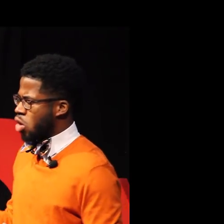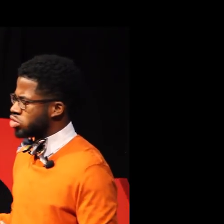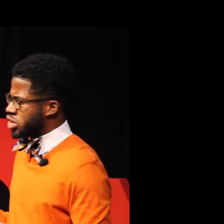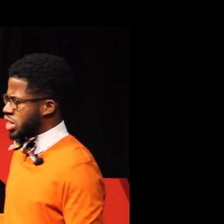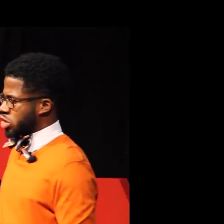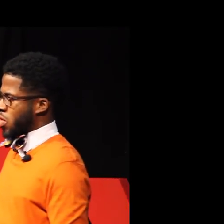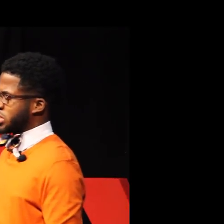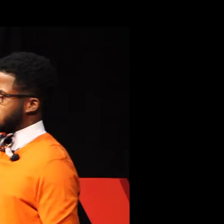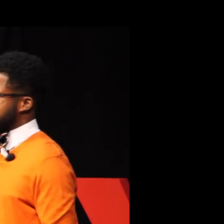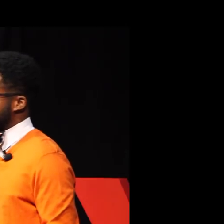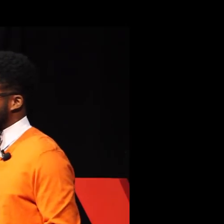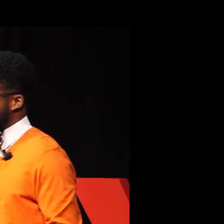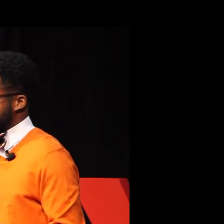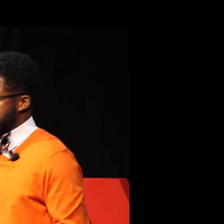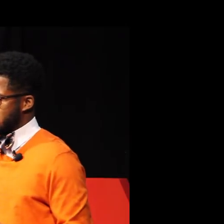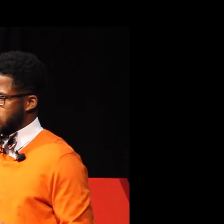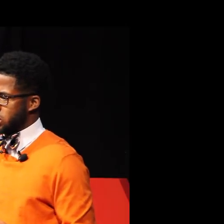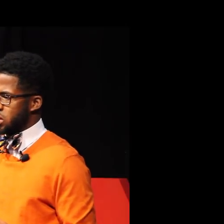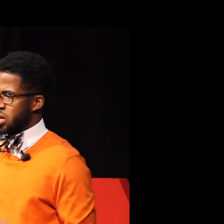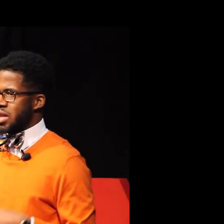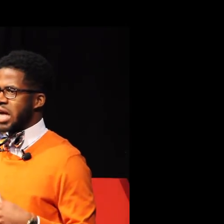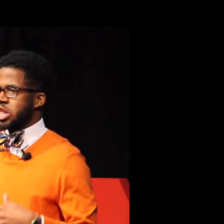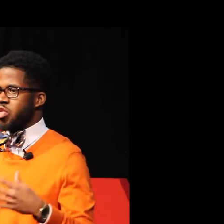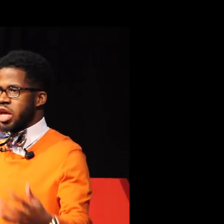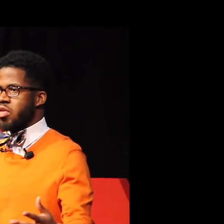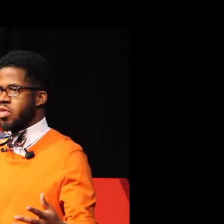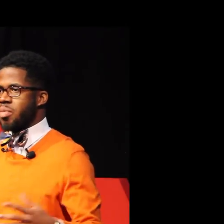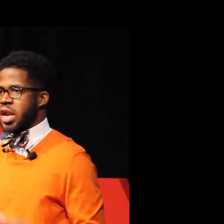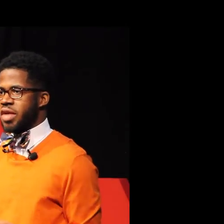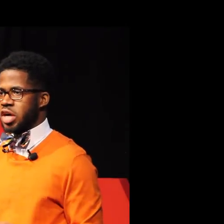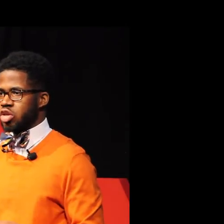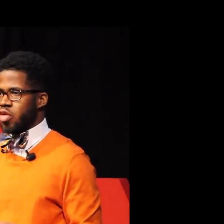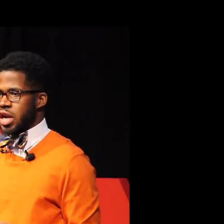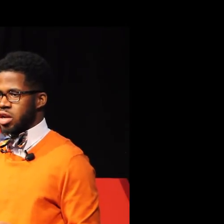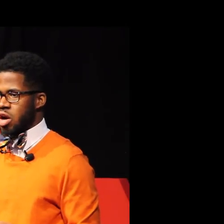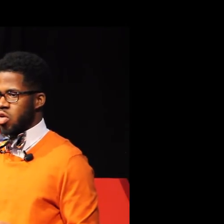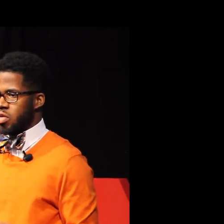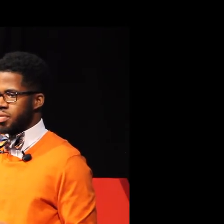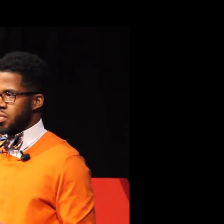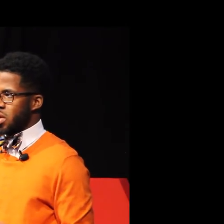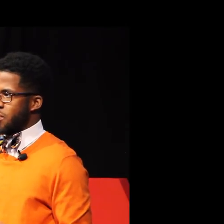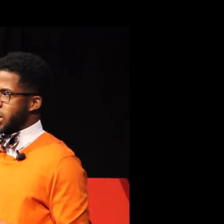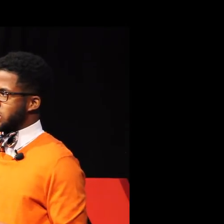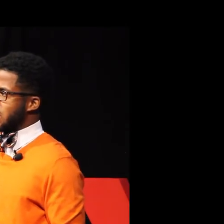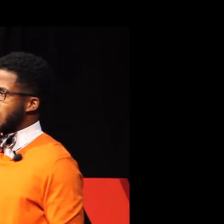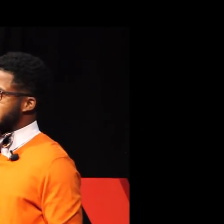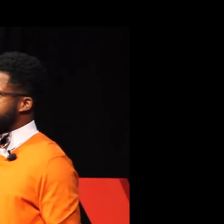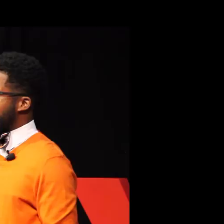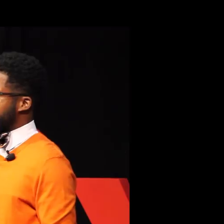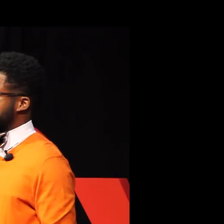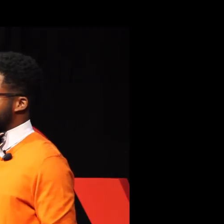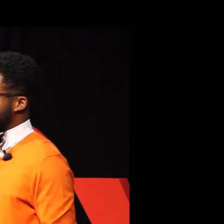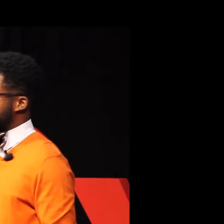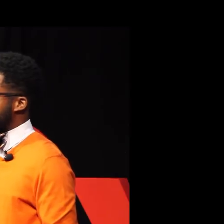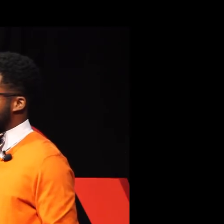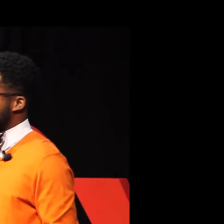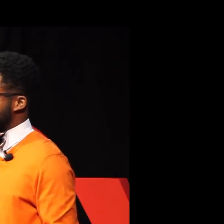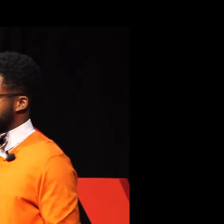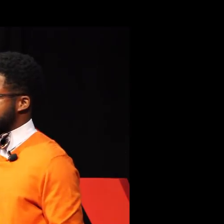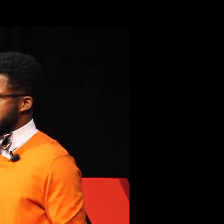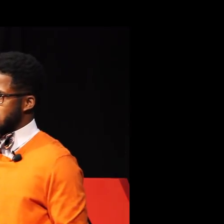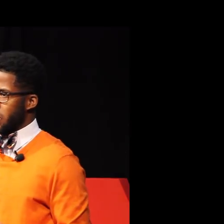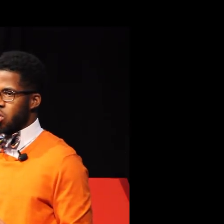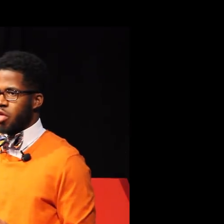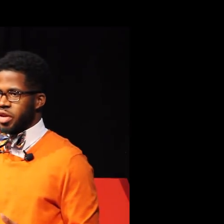I pose these questions and these statistics not to reiterate what many of us already know, but instead to focus on a side